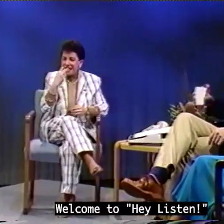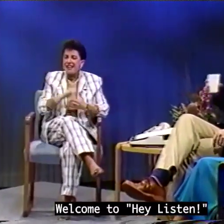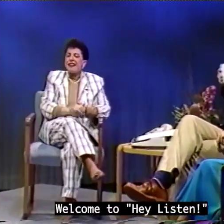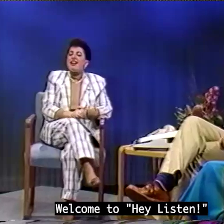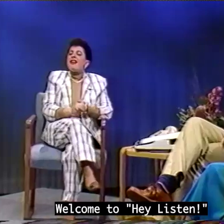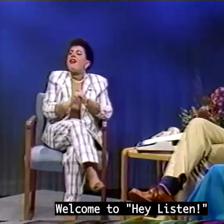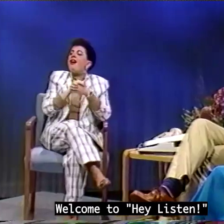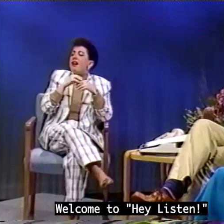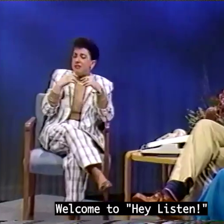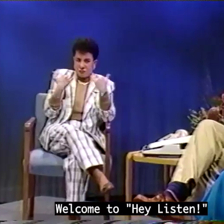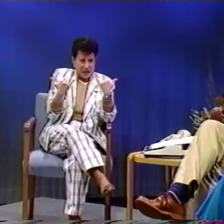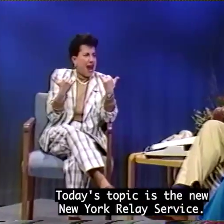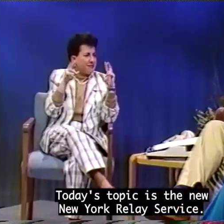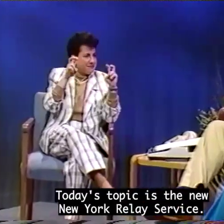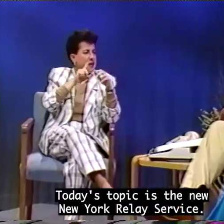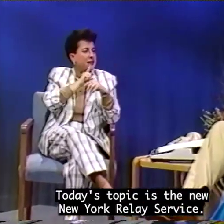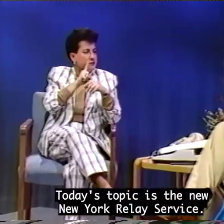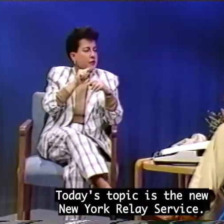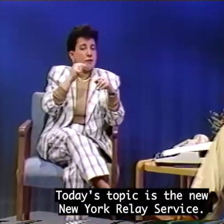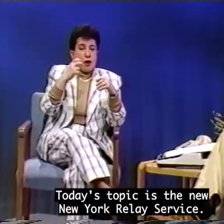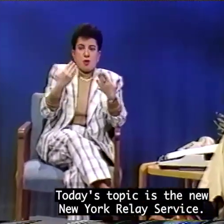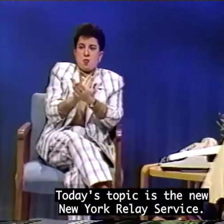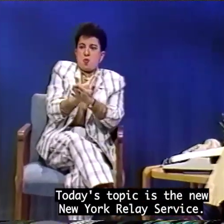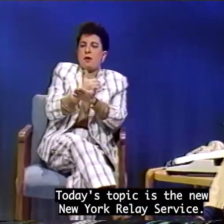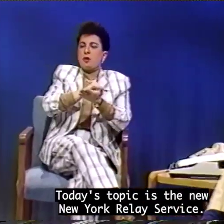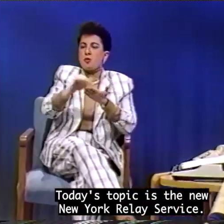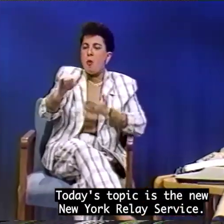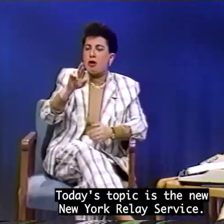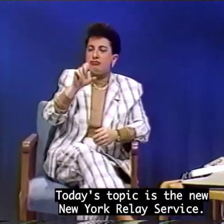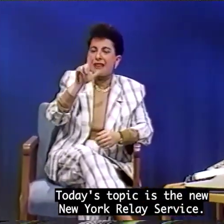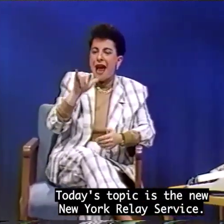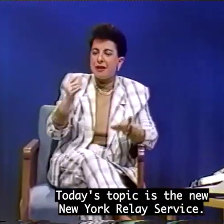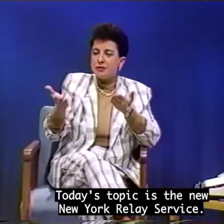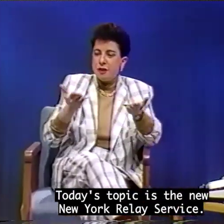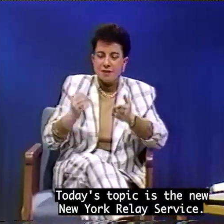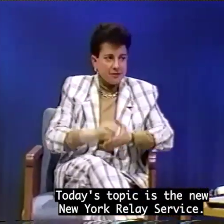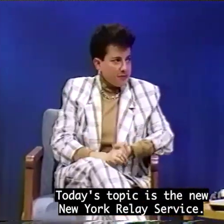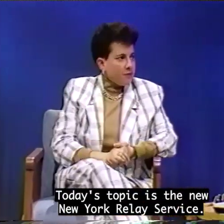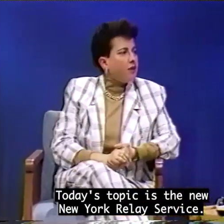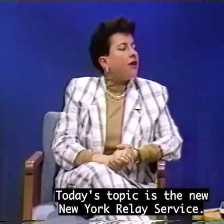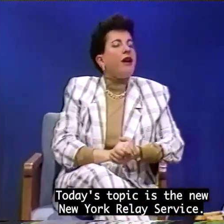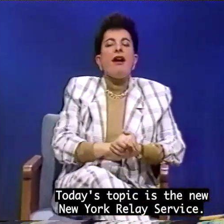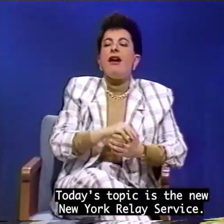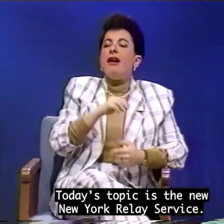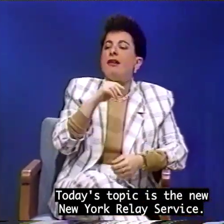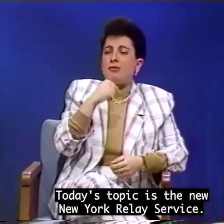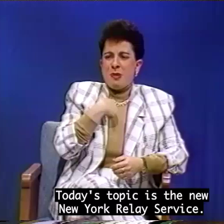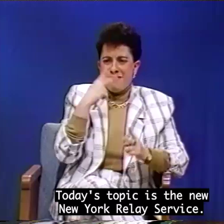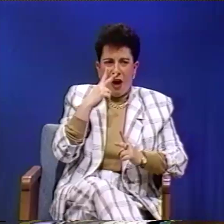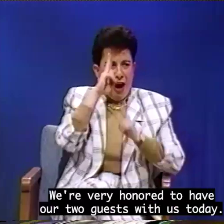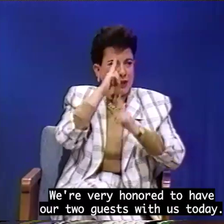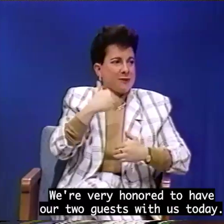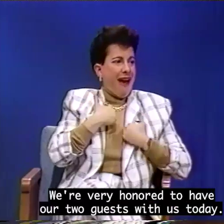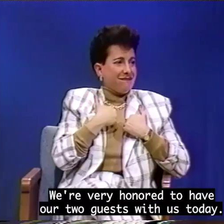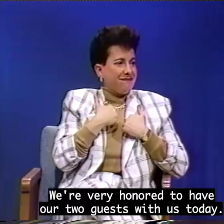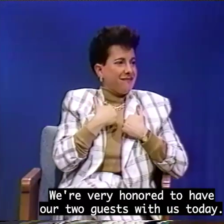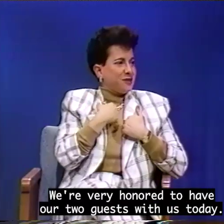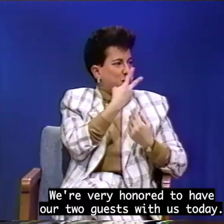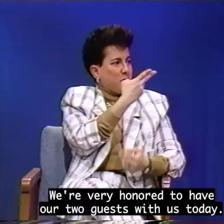Welcome to Hey Listen. Today's topic is the new New York Relay Service. We're very